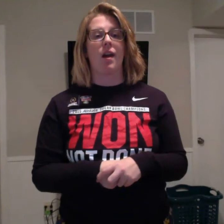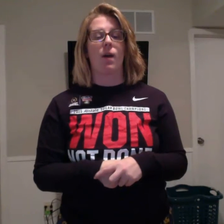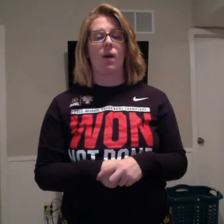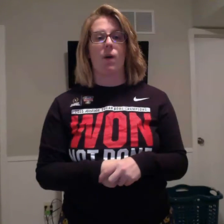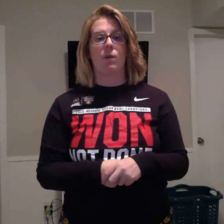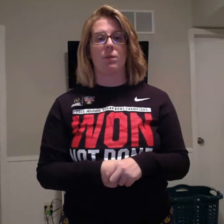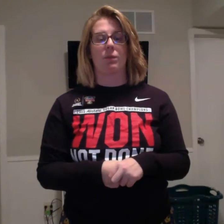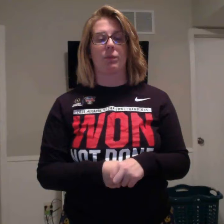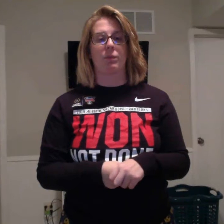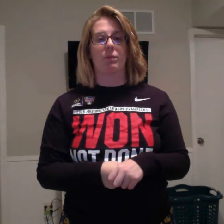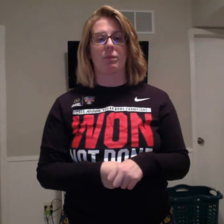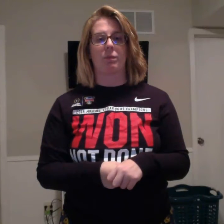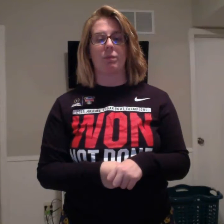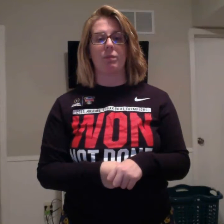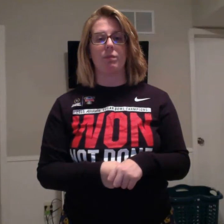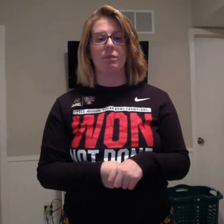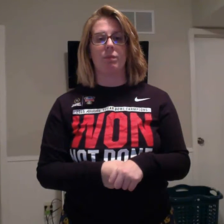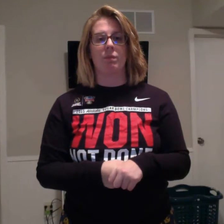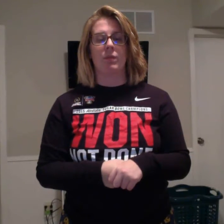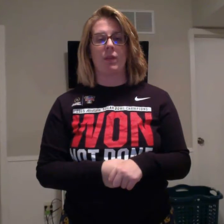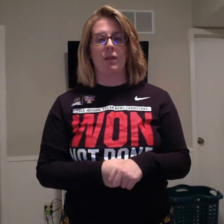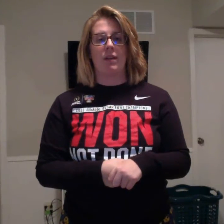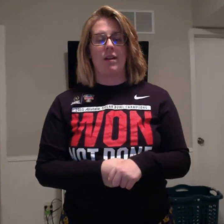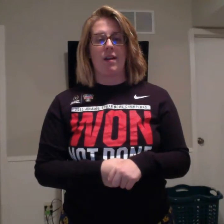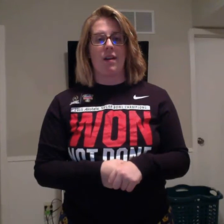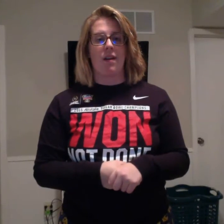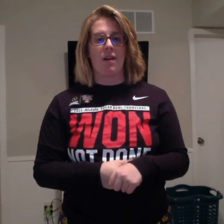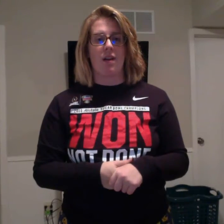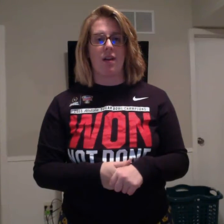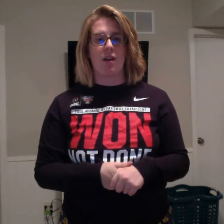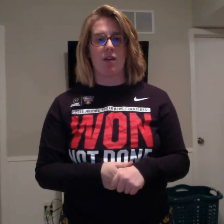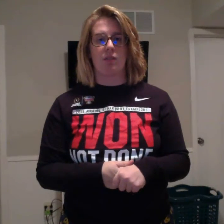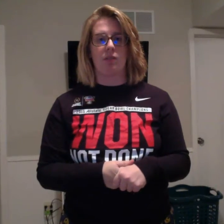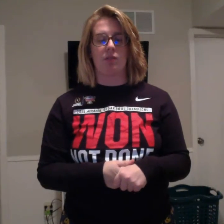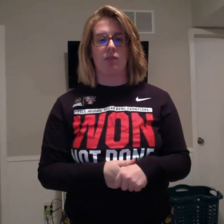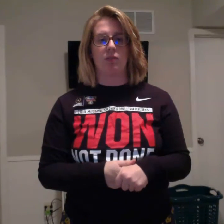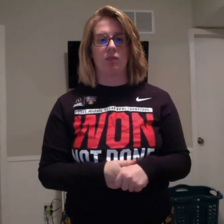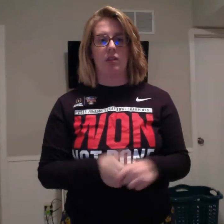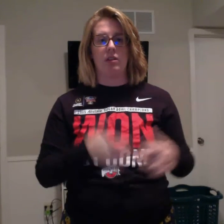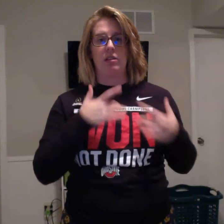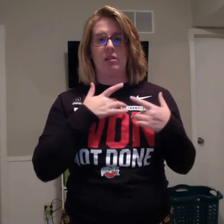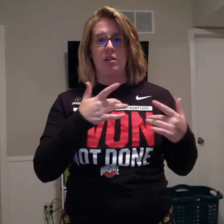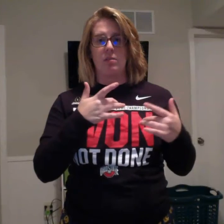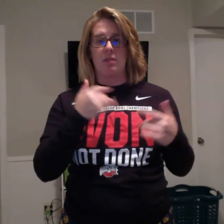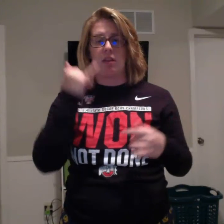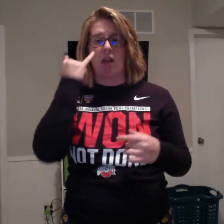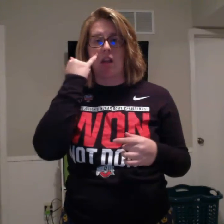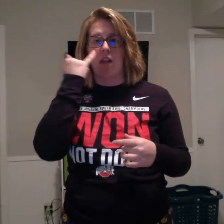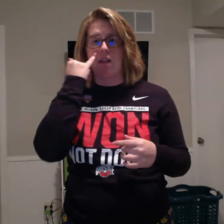anticipation and new disease alleles generally happens when the father's the affected parent. When a person